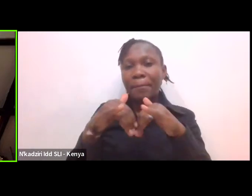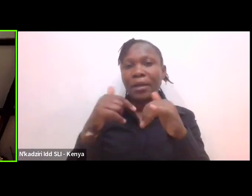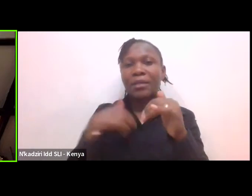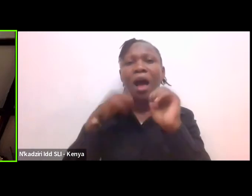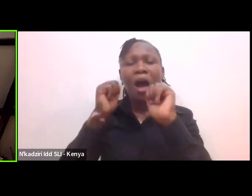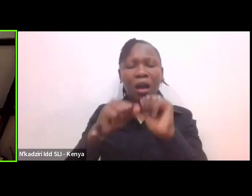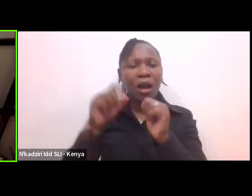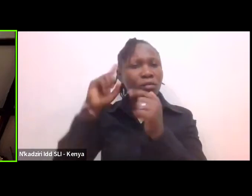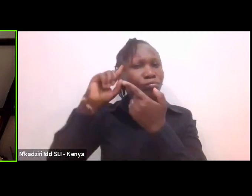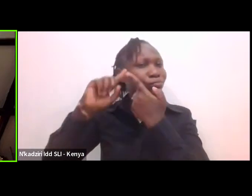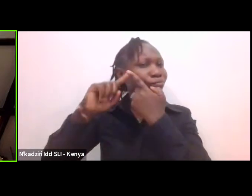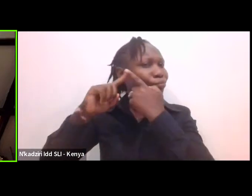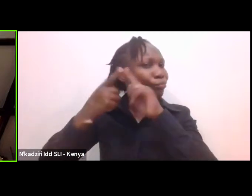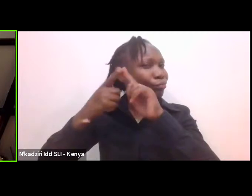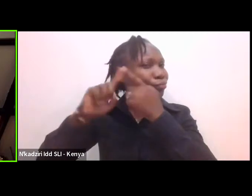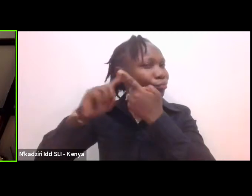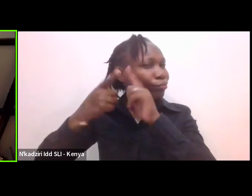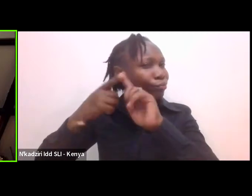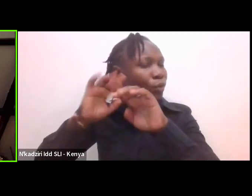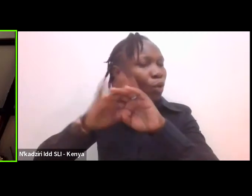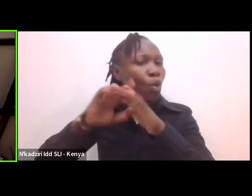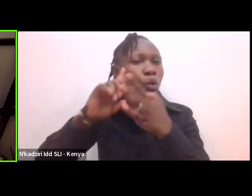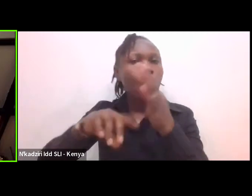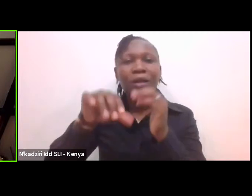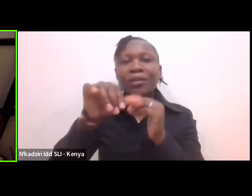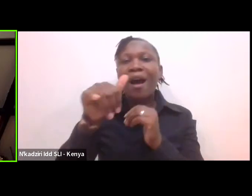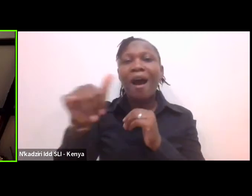that have already been articulated.